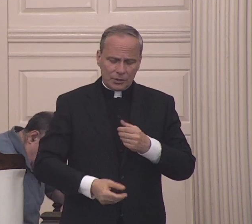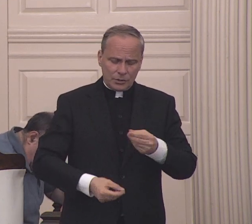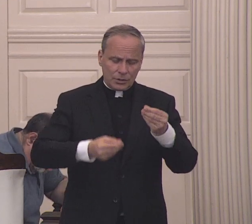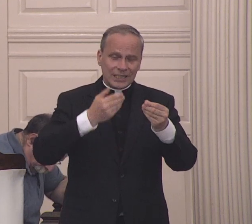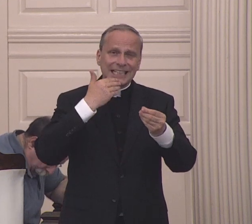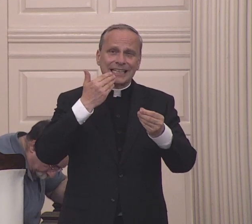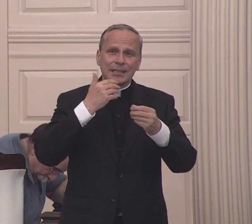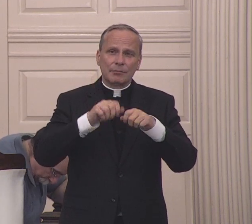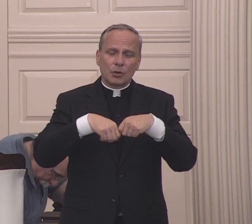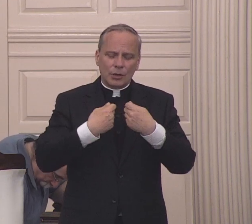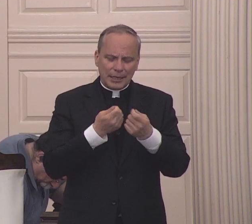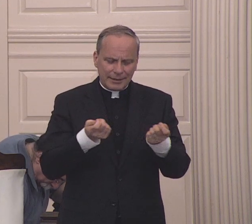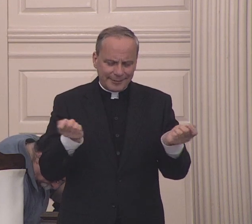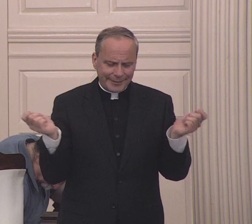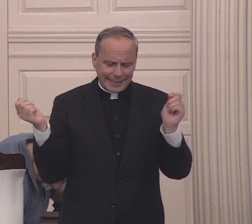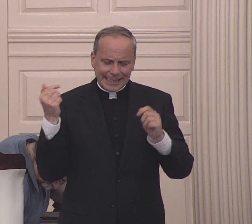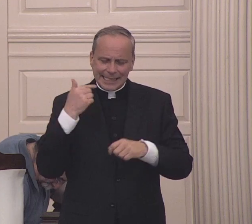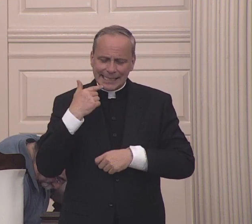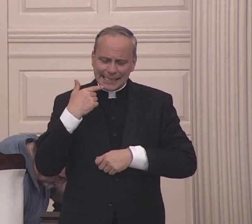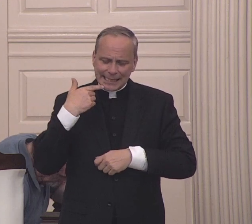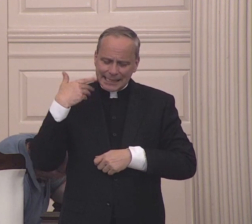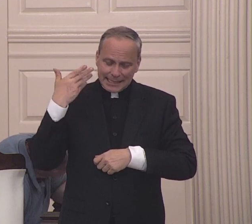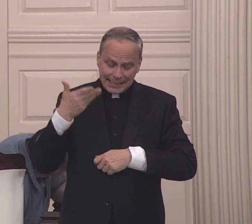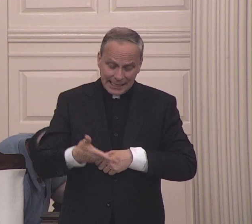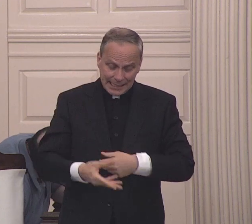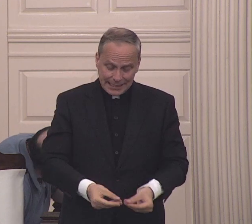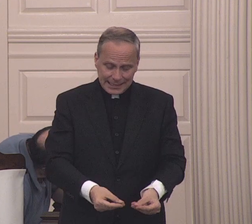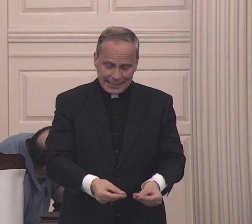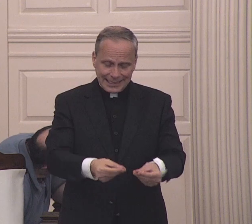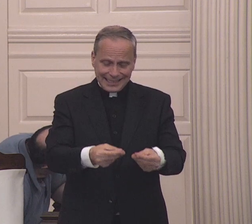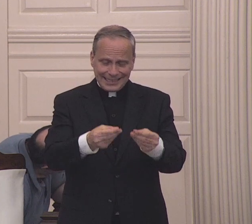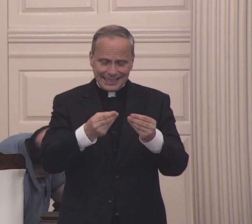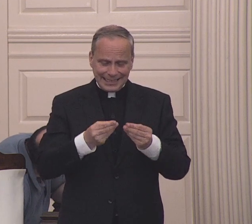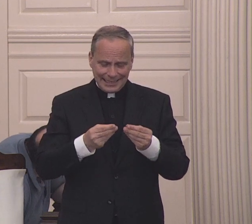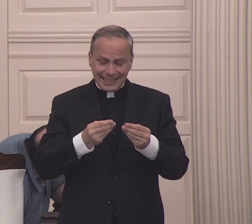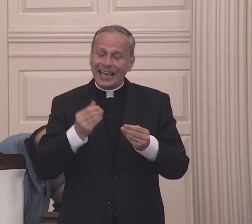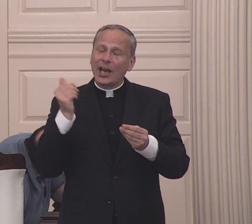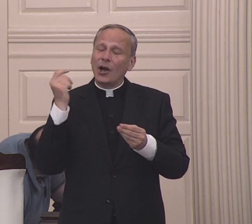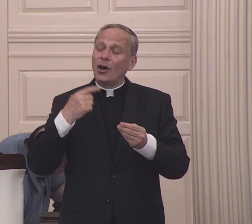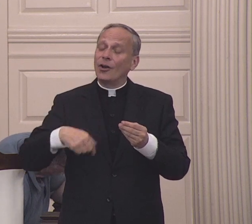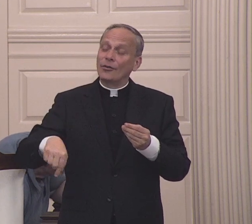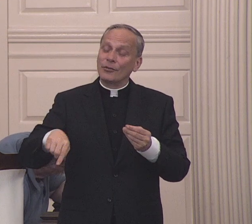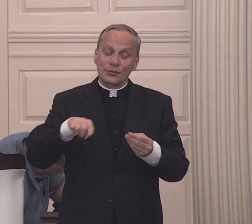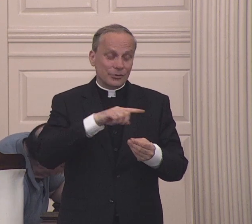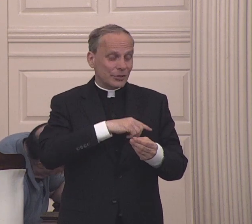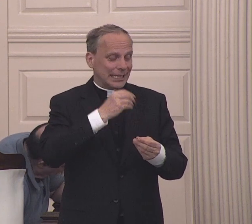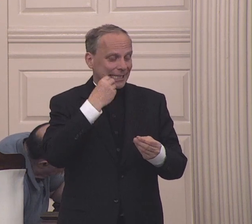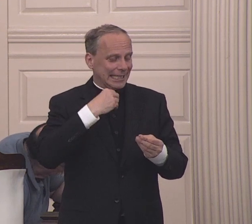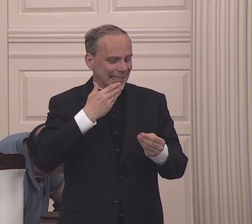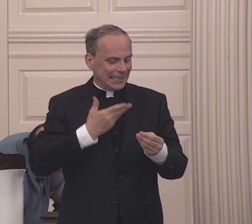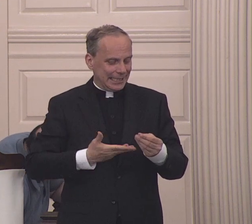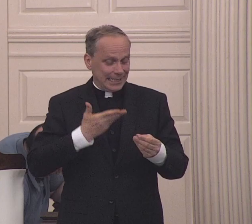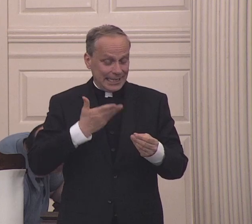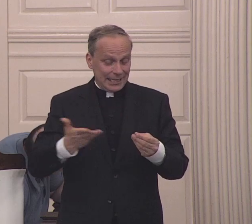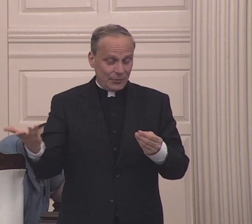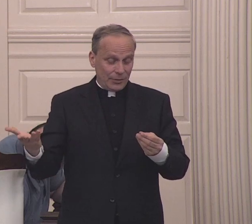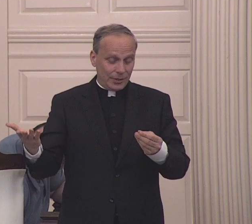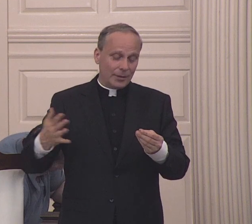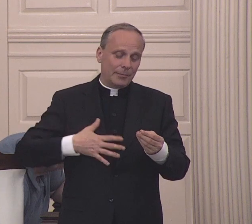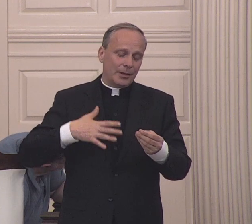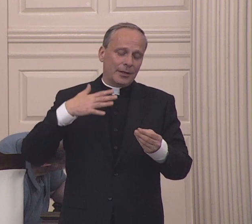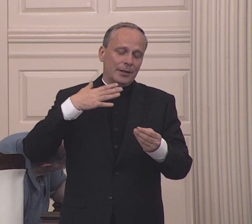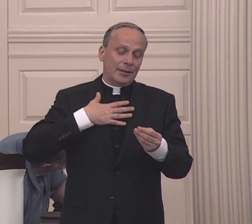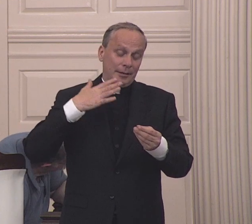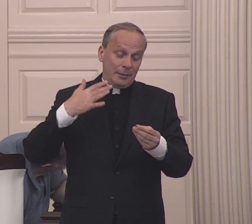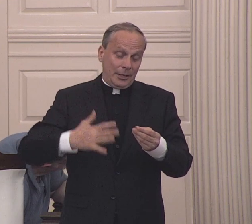thanks, broke it and gave it to his disciples, saying, "Take this, all of you, and eat of it,